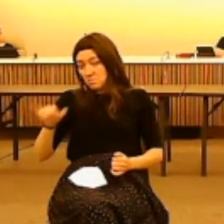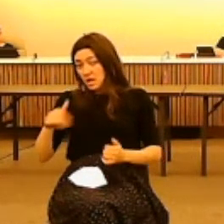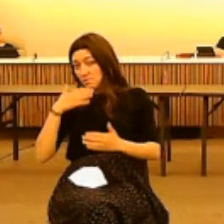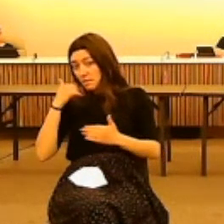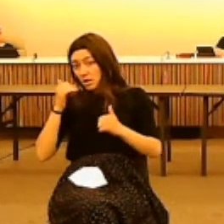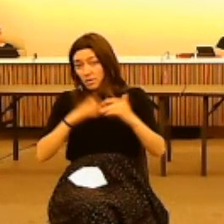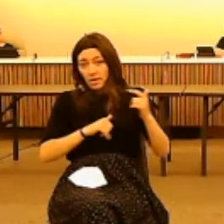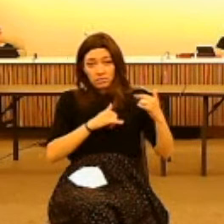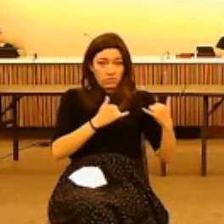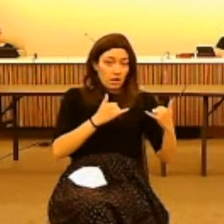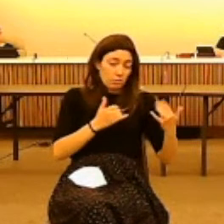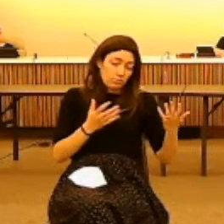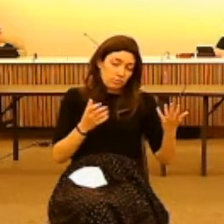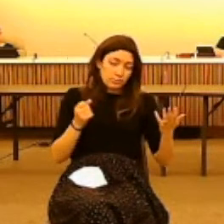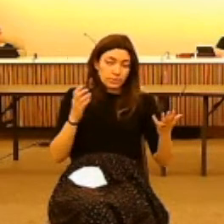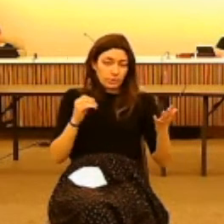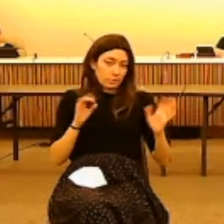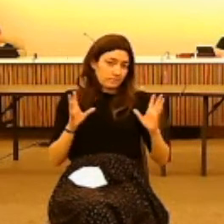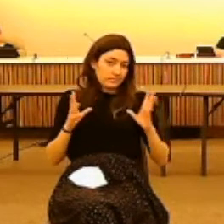what you got today.